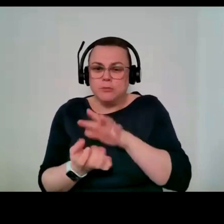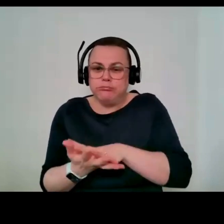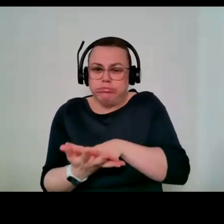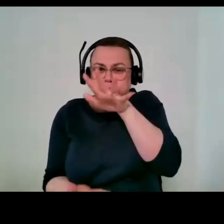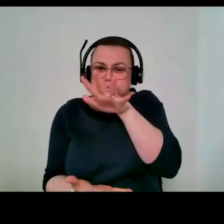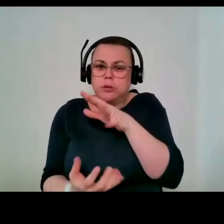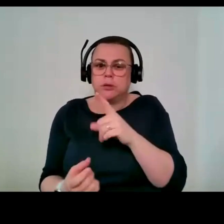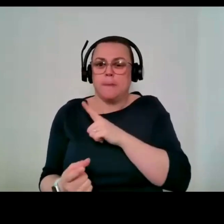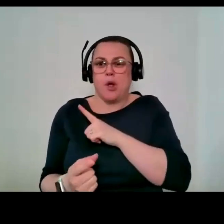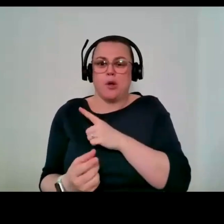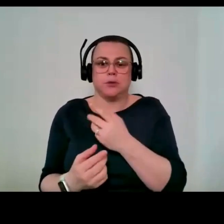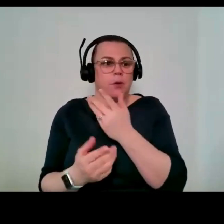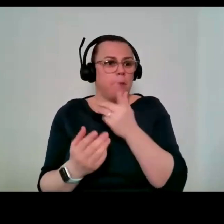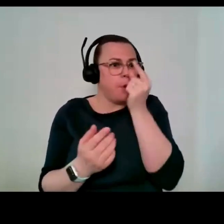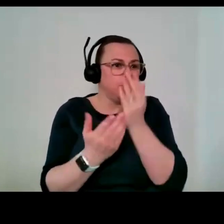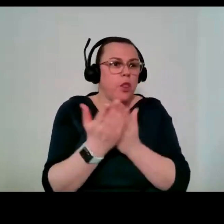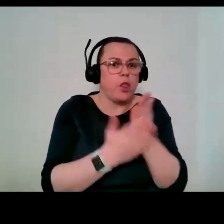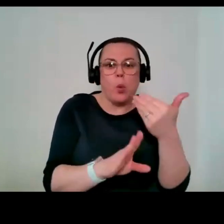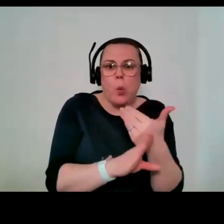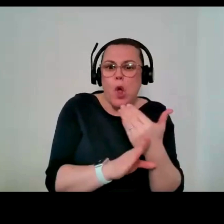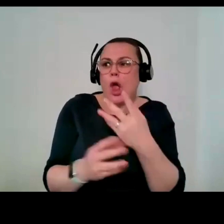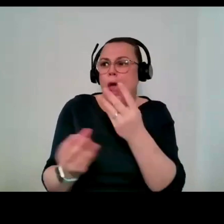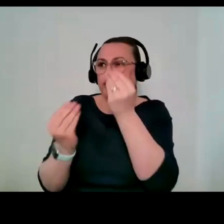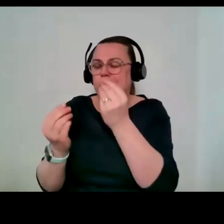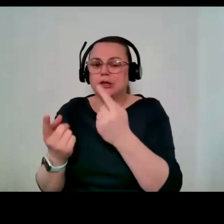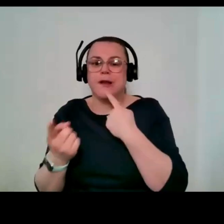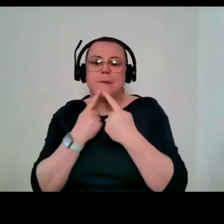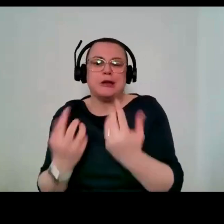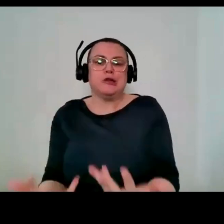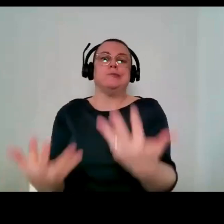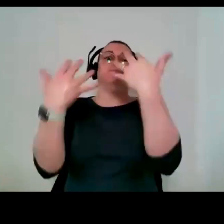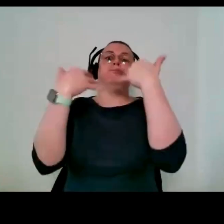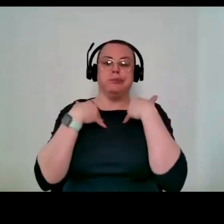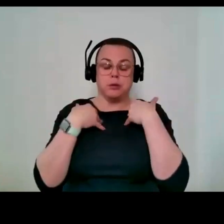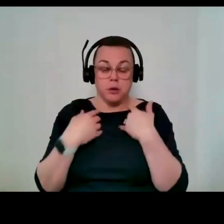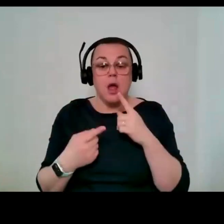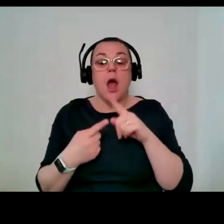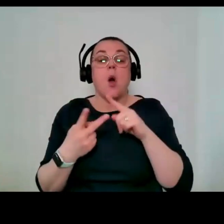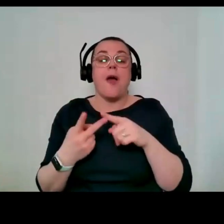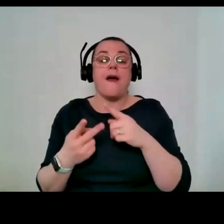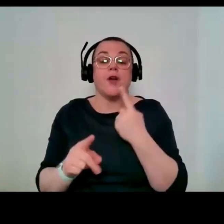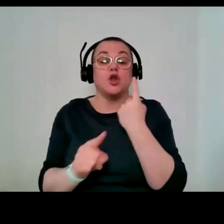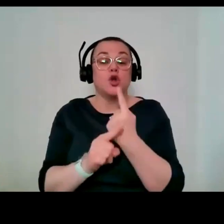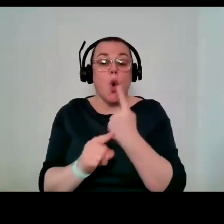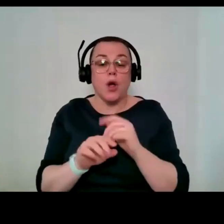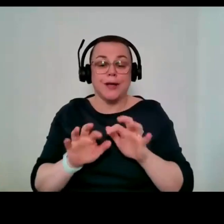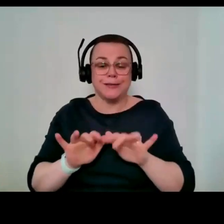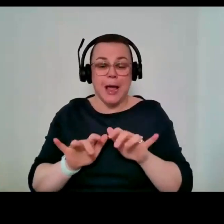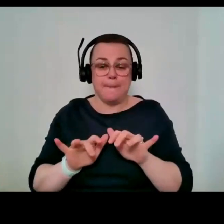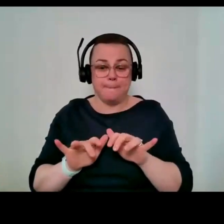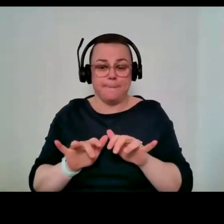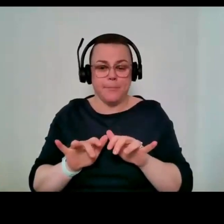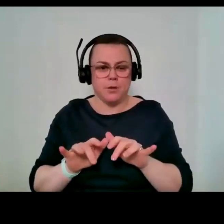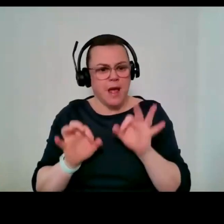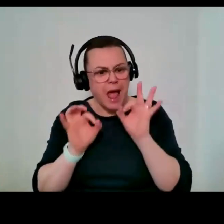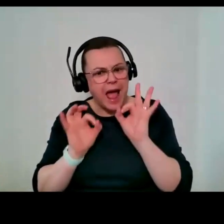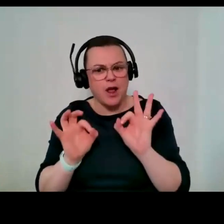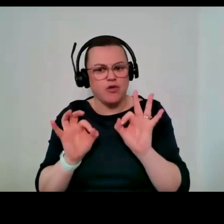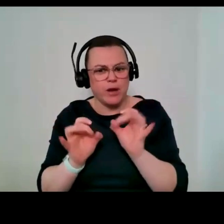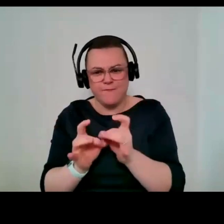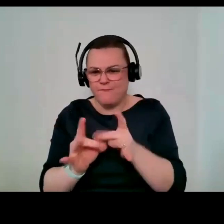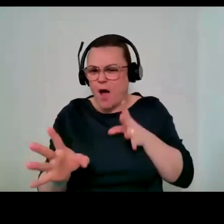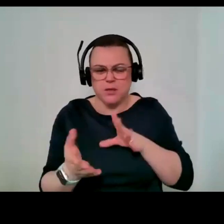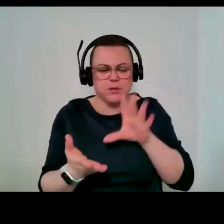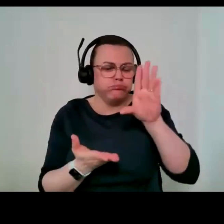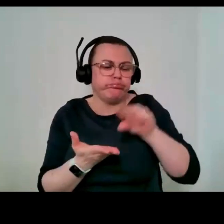gets thrown at them either at work or in education. And we have TalkType, which is highly accurate, lightning fast